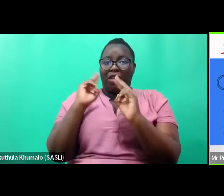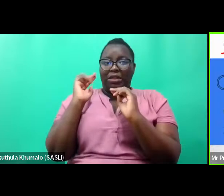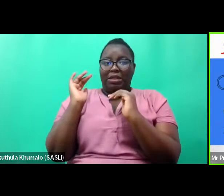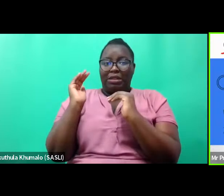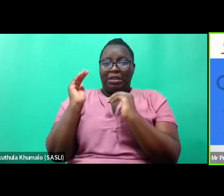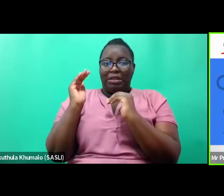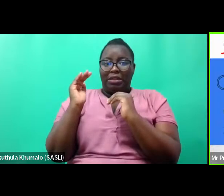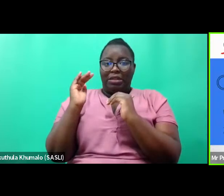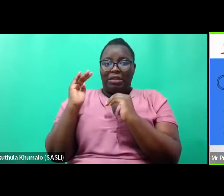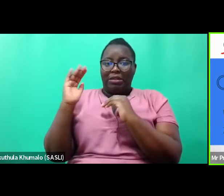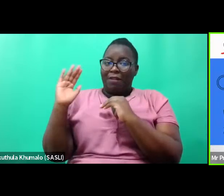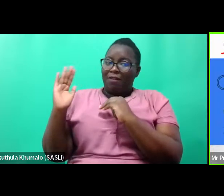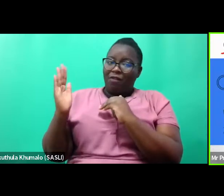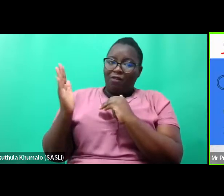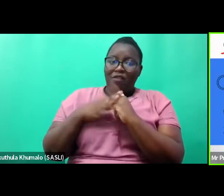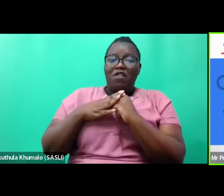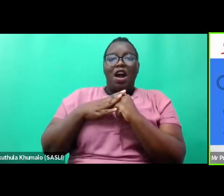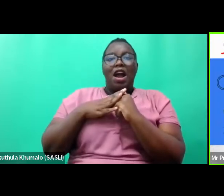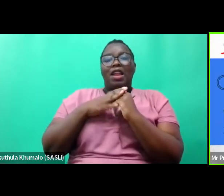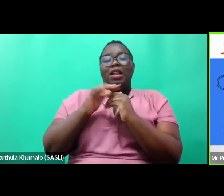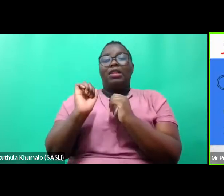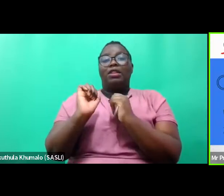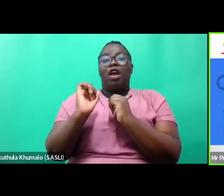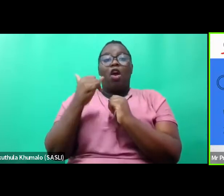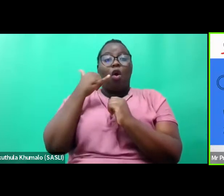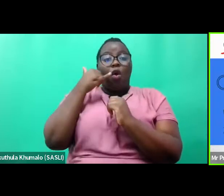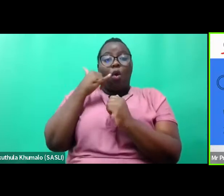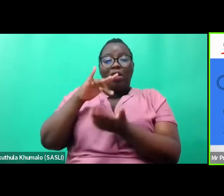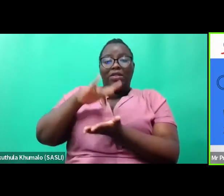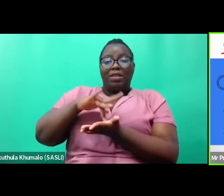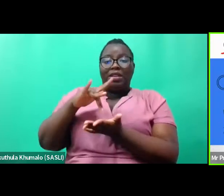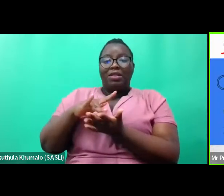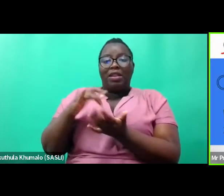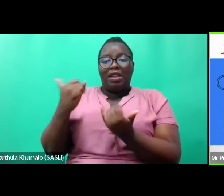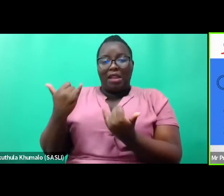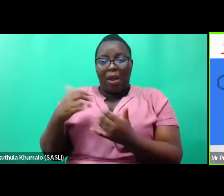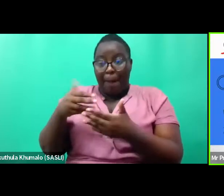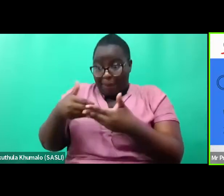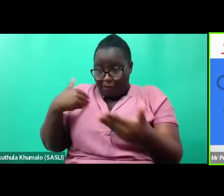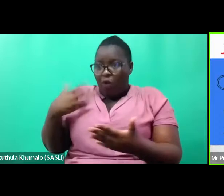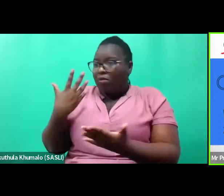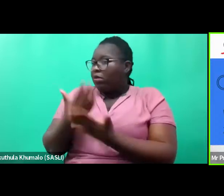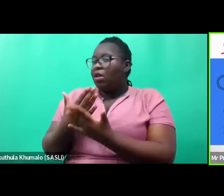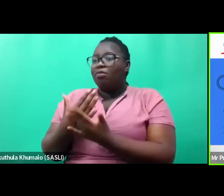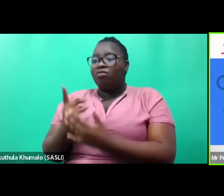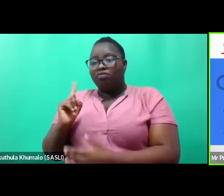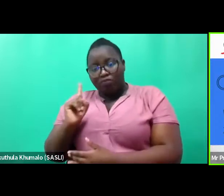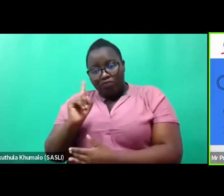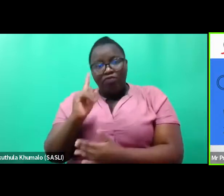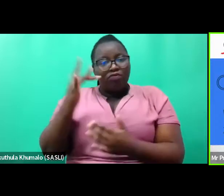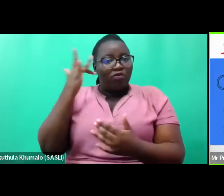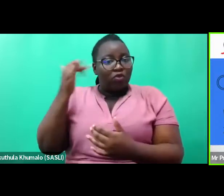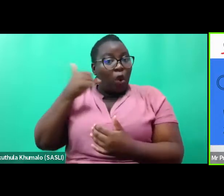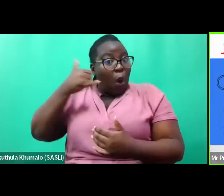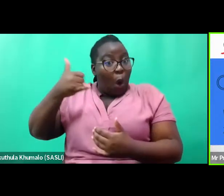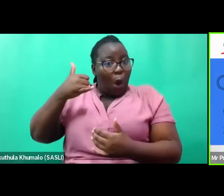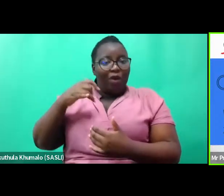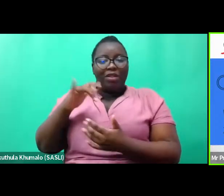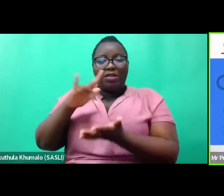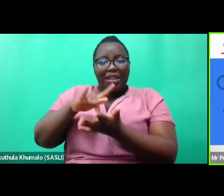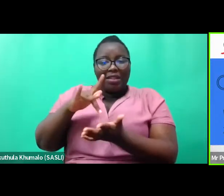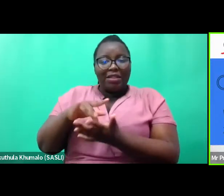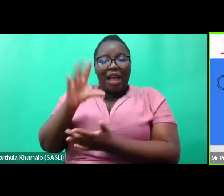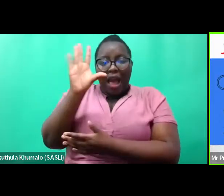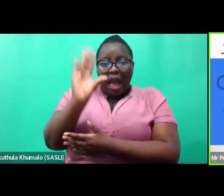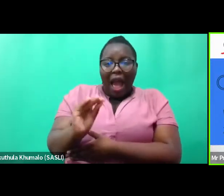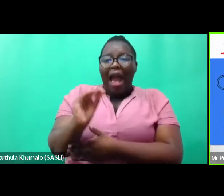center. Prior to that, I was able to get to the call center and ask basic questions about the